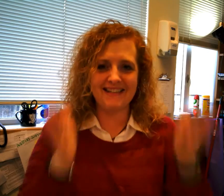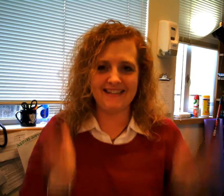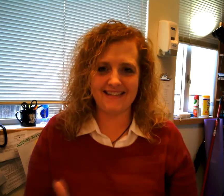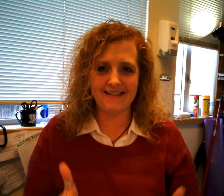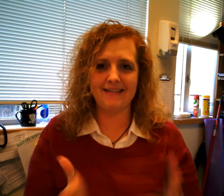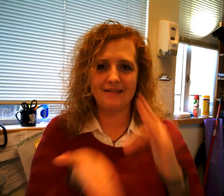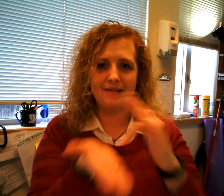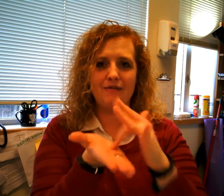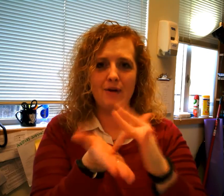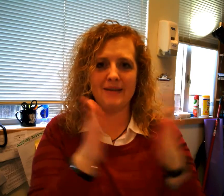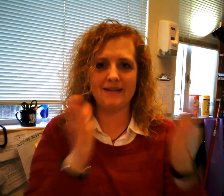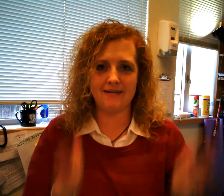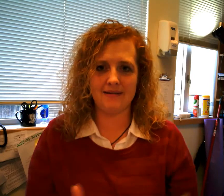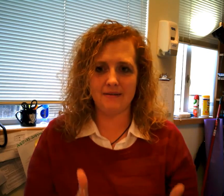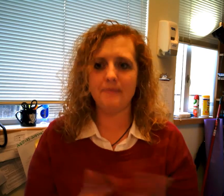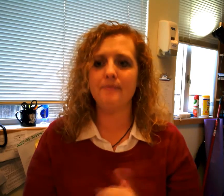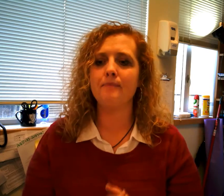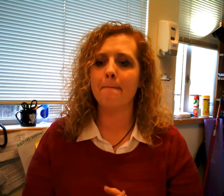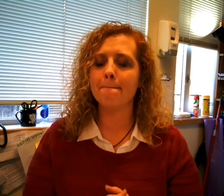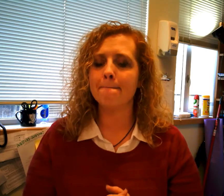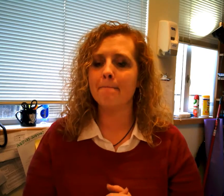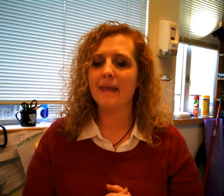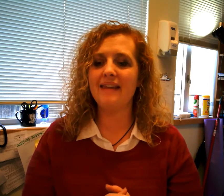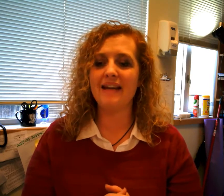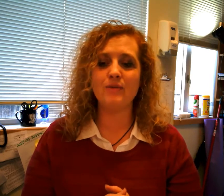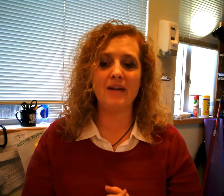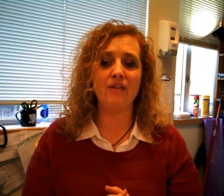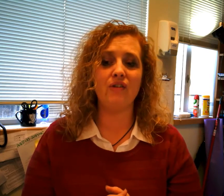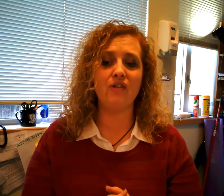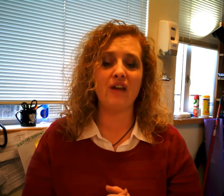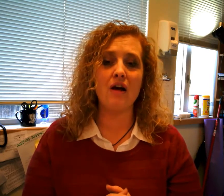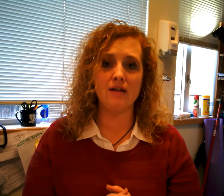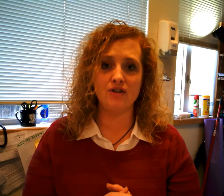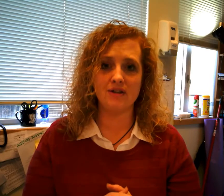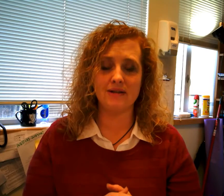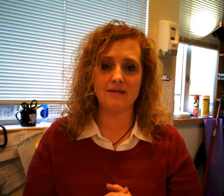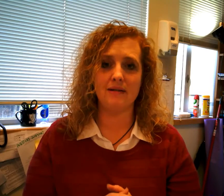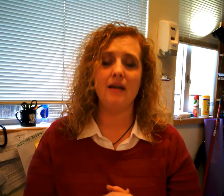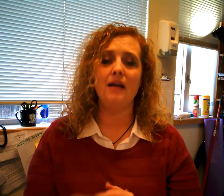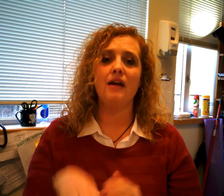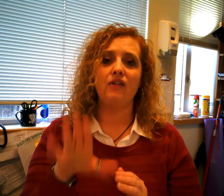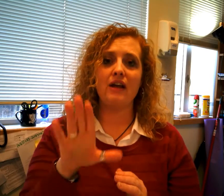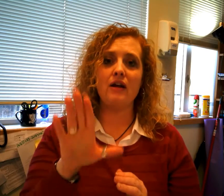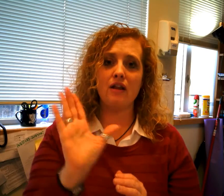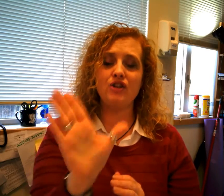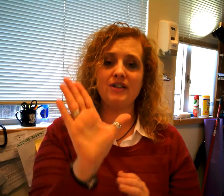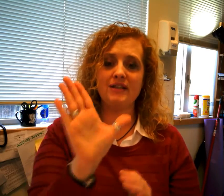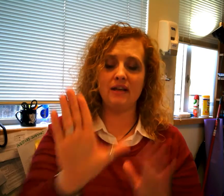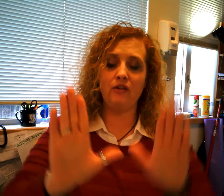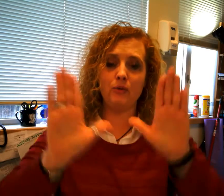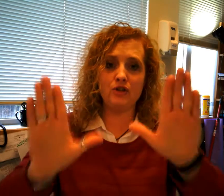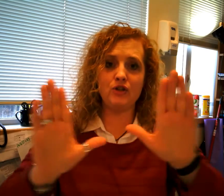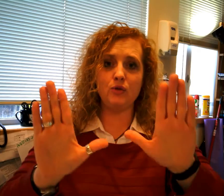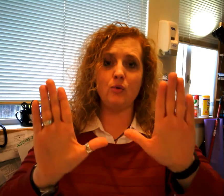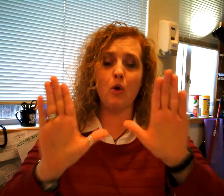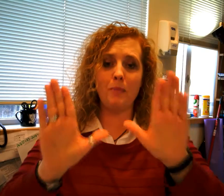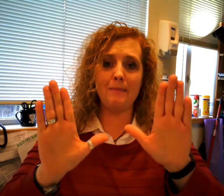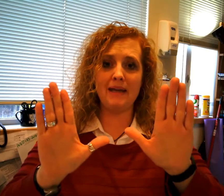pharmacist, pharmacist. The next one is psychologist. Psychologist is with two open